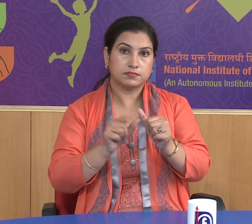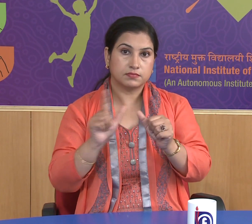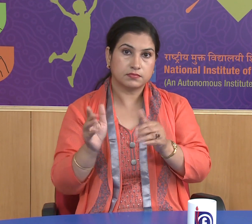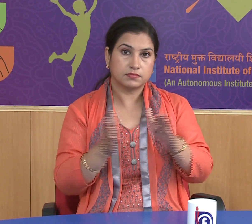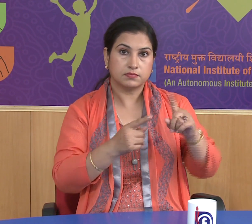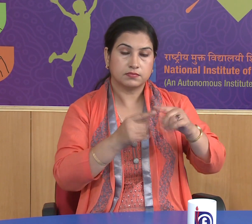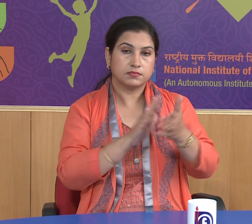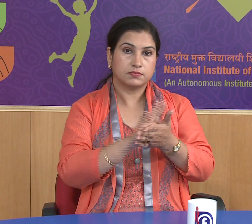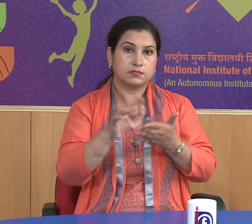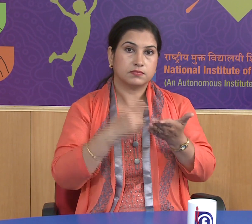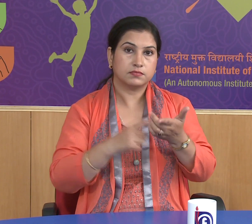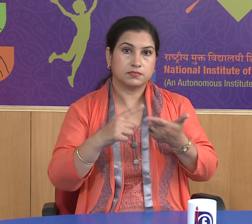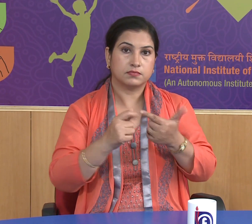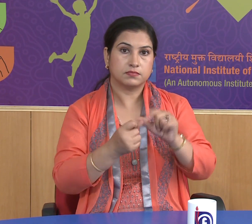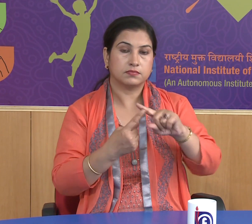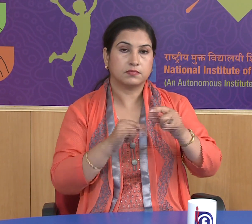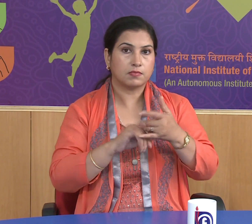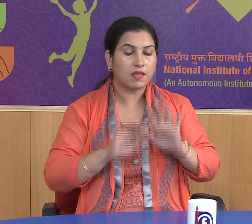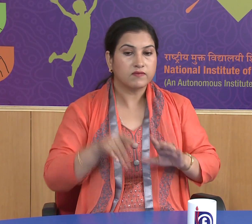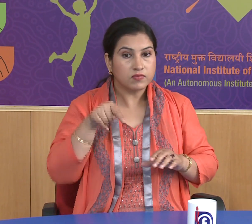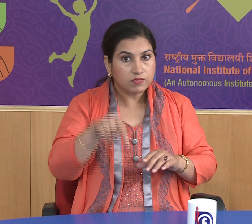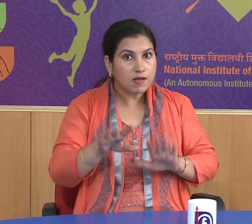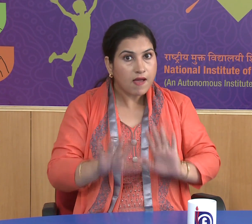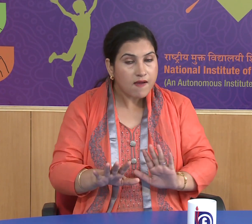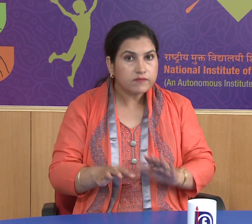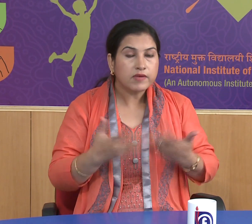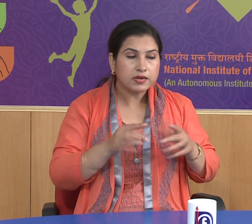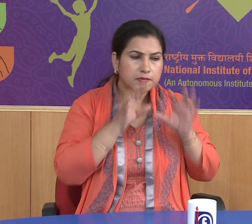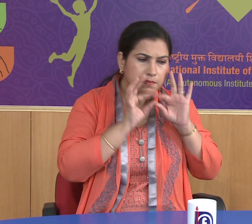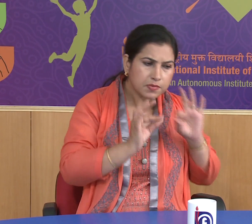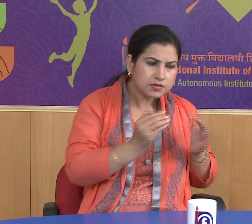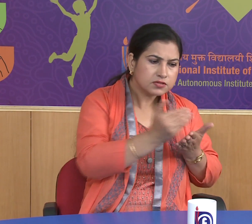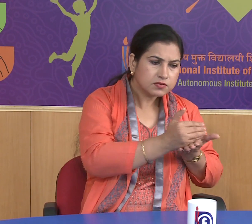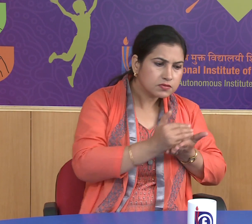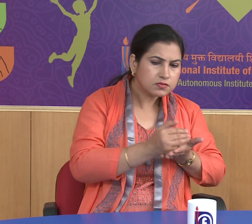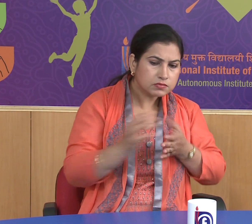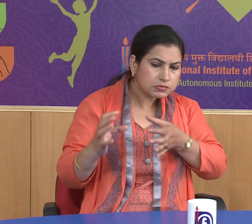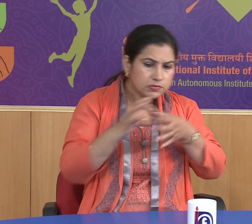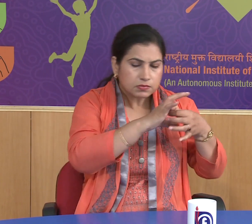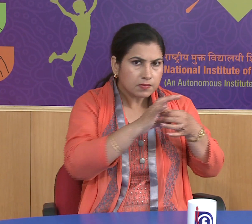which are present before the security of India, like terrorism.